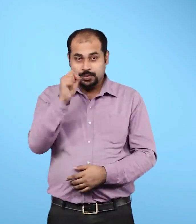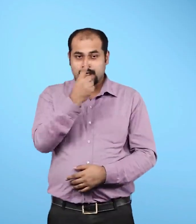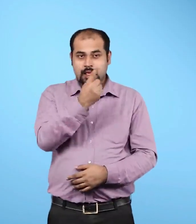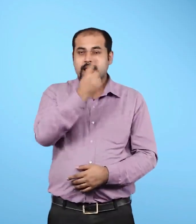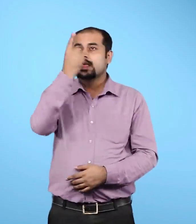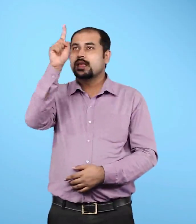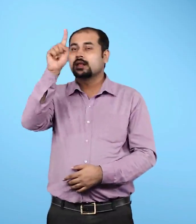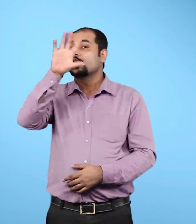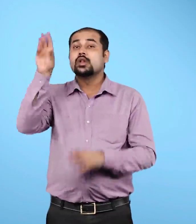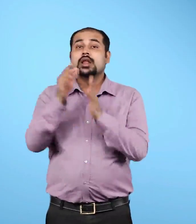11 beads.